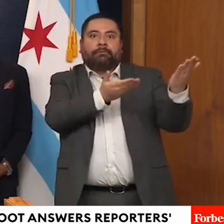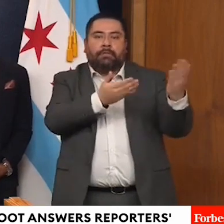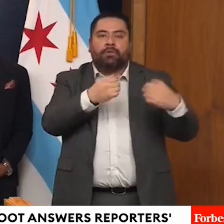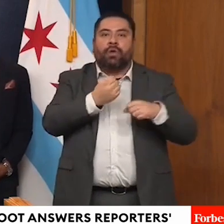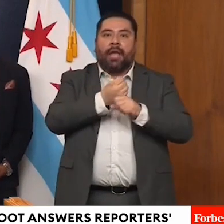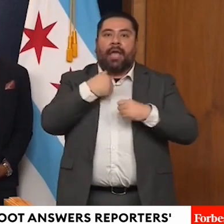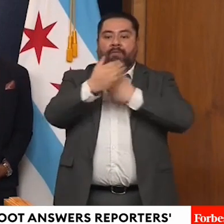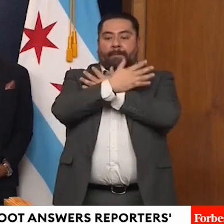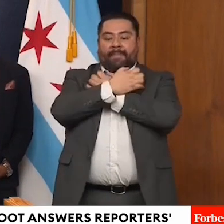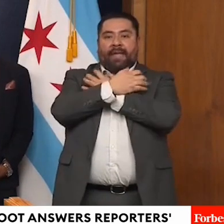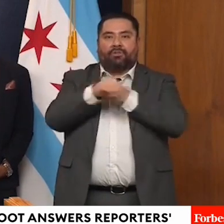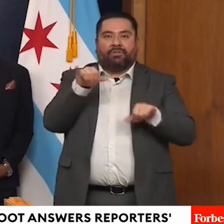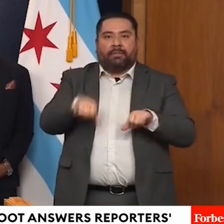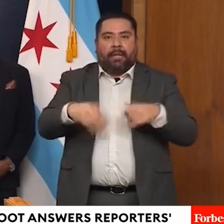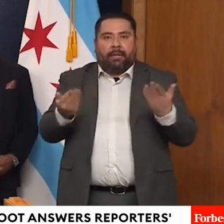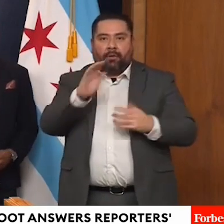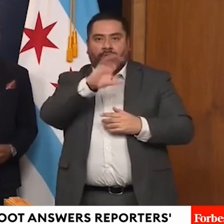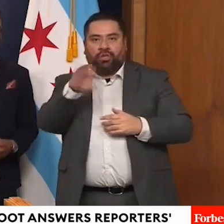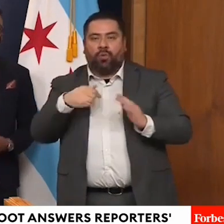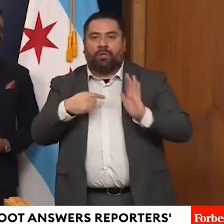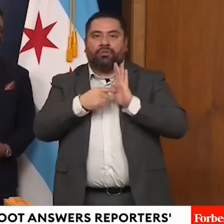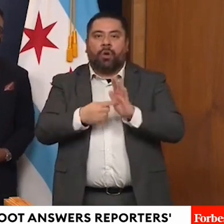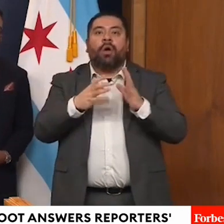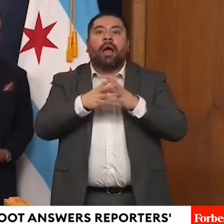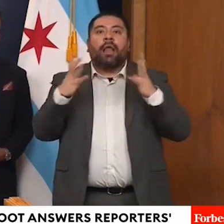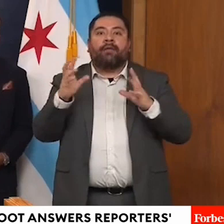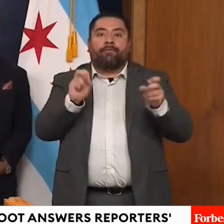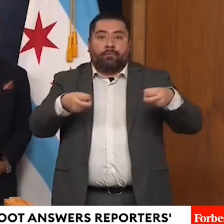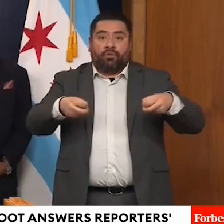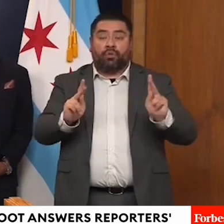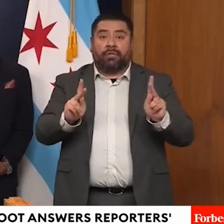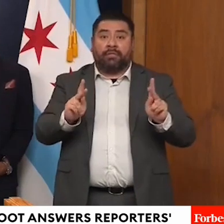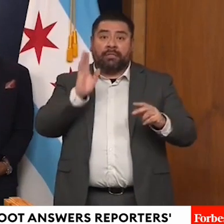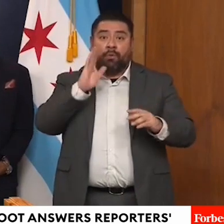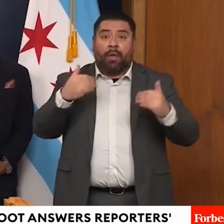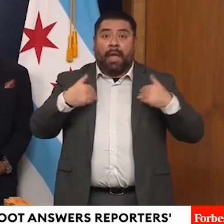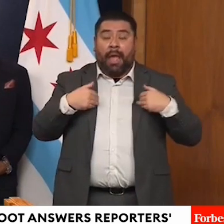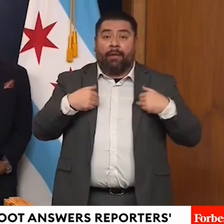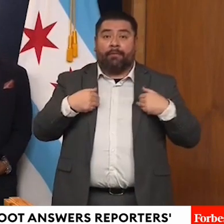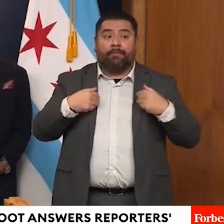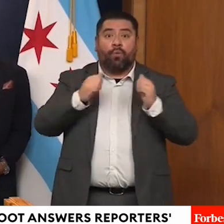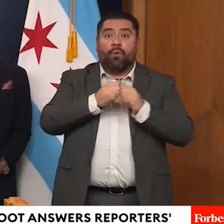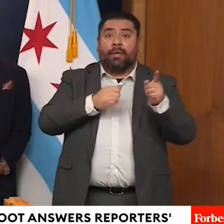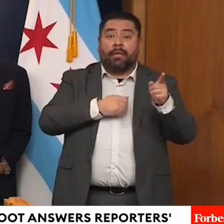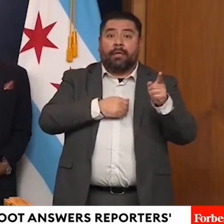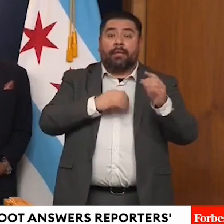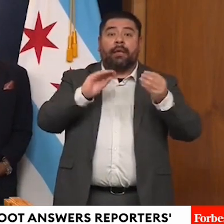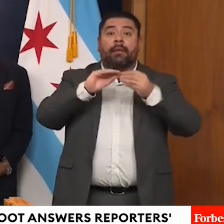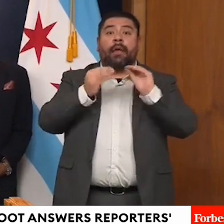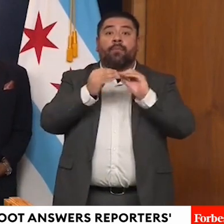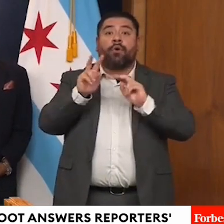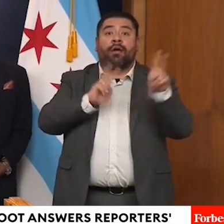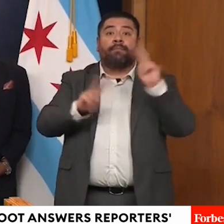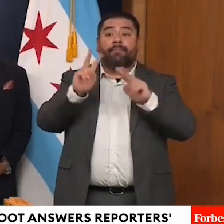city. You know, we've demonstrated that the number of opportunities that they're going to get with the number of tourists that come to